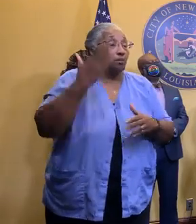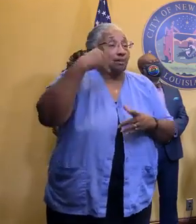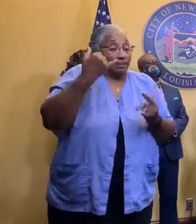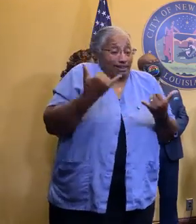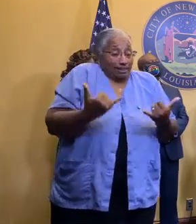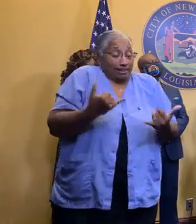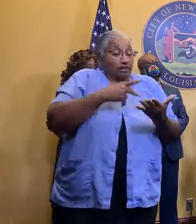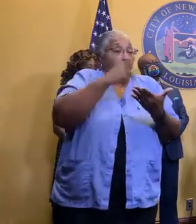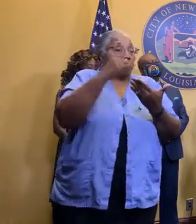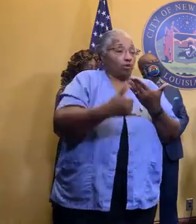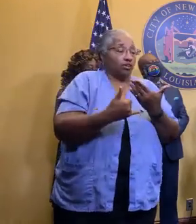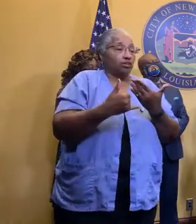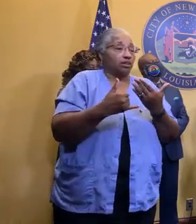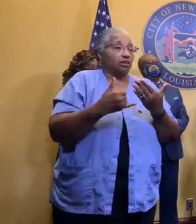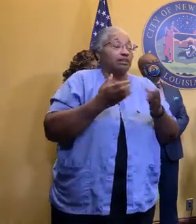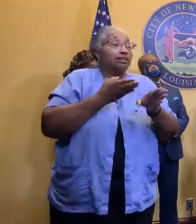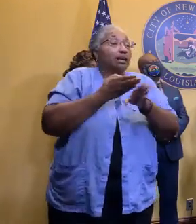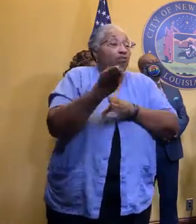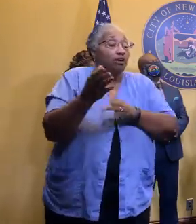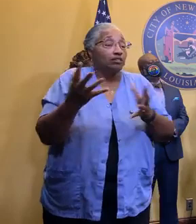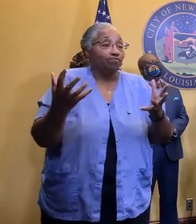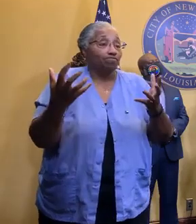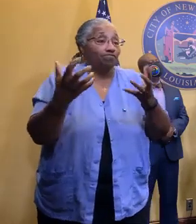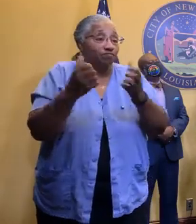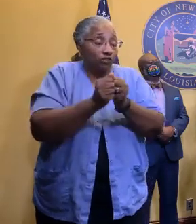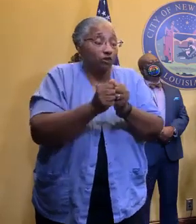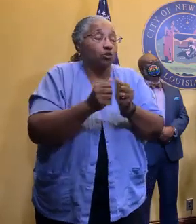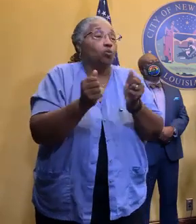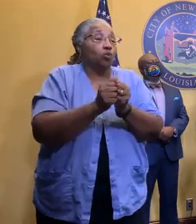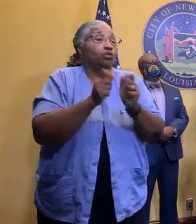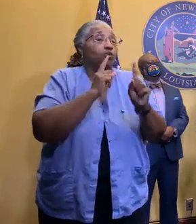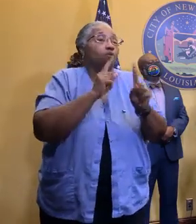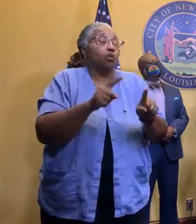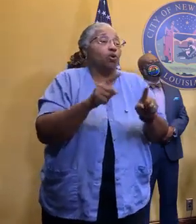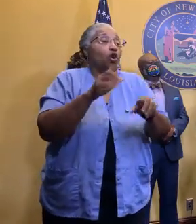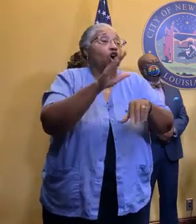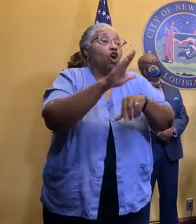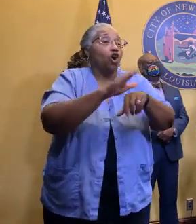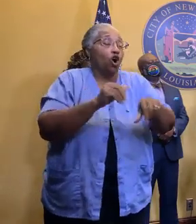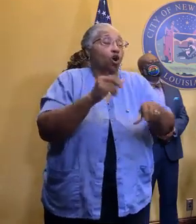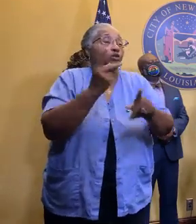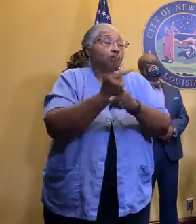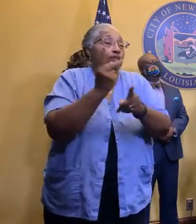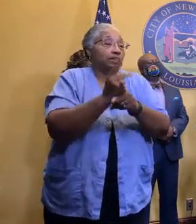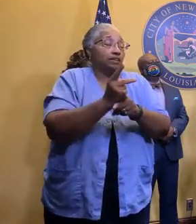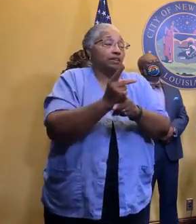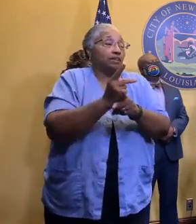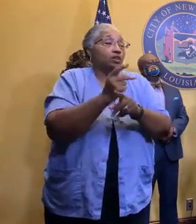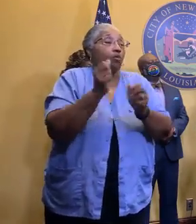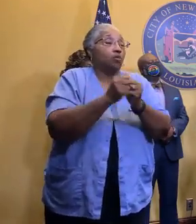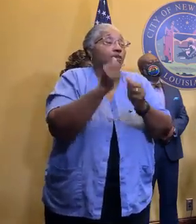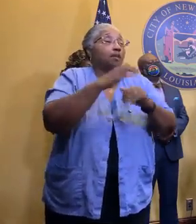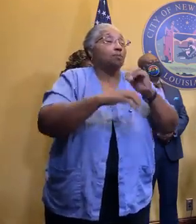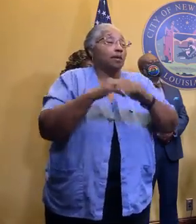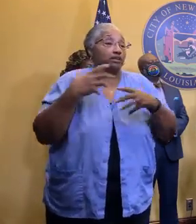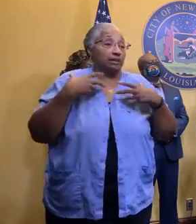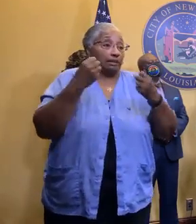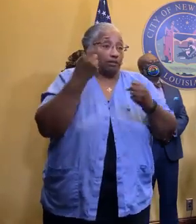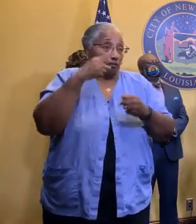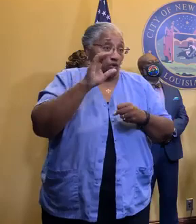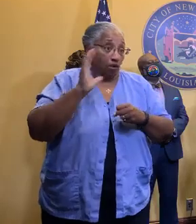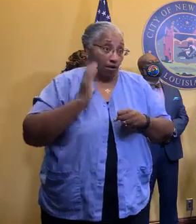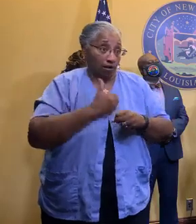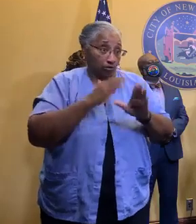consistent with the initiative recommended by the report called Call to Care, Promoting Compassionate Healing for Our